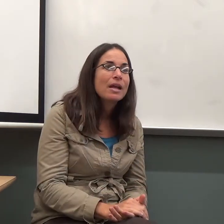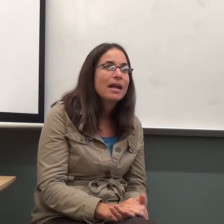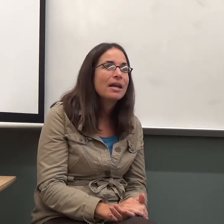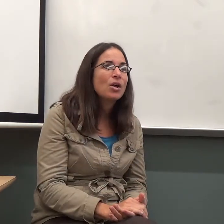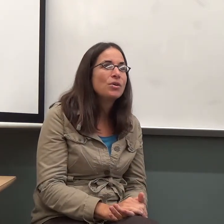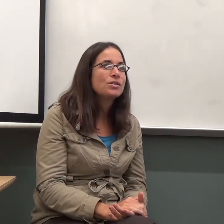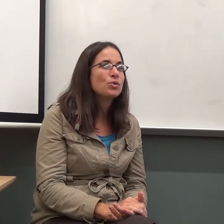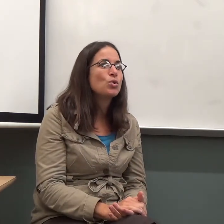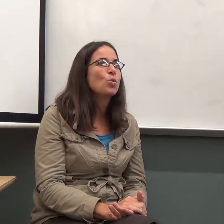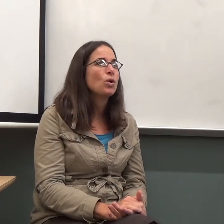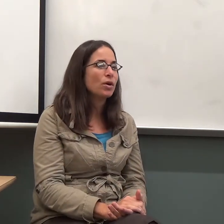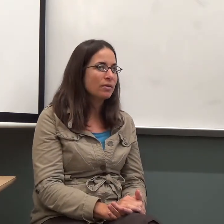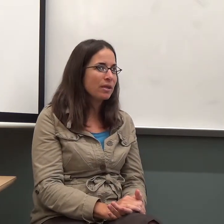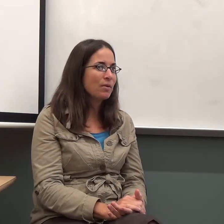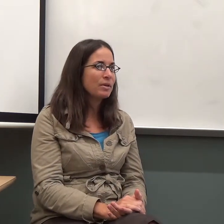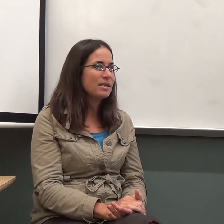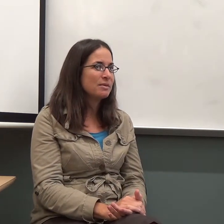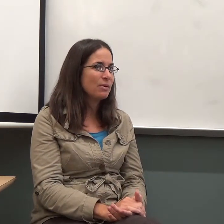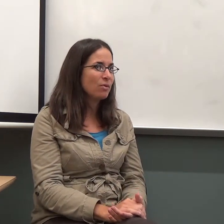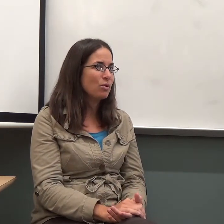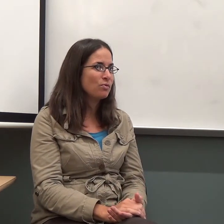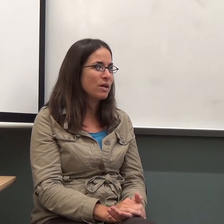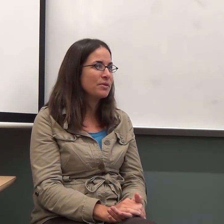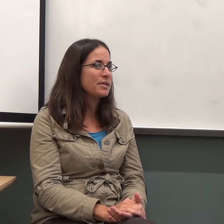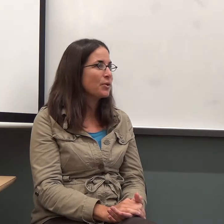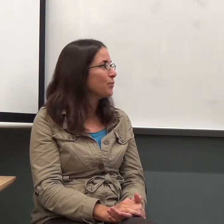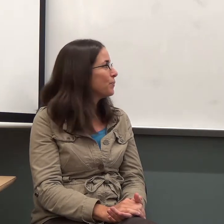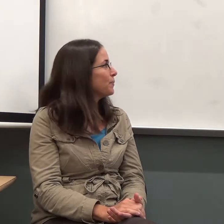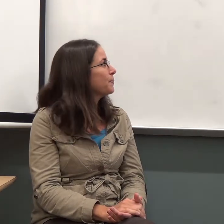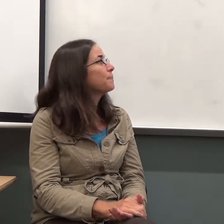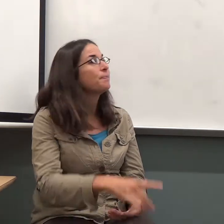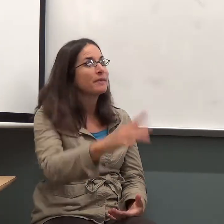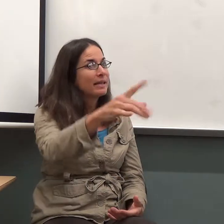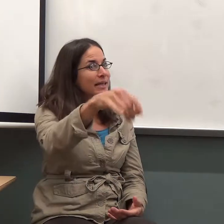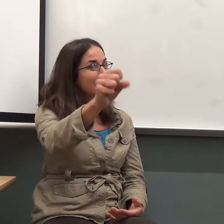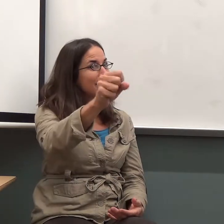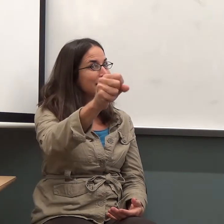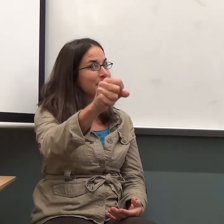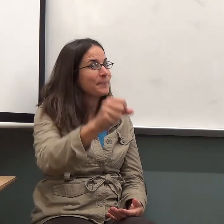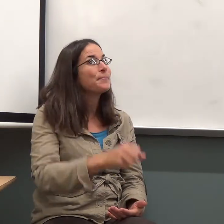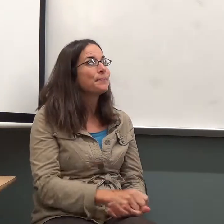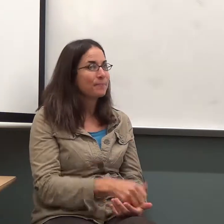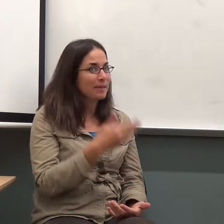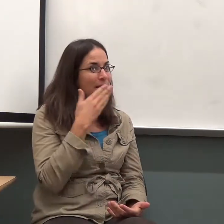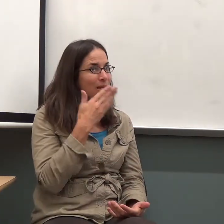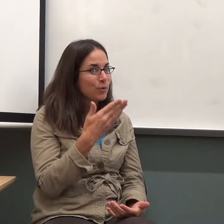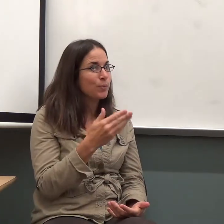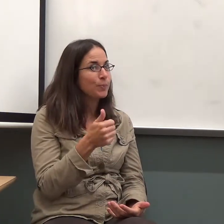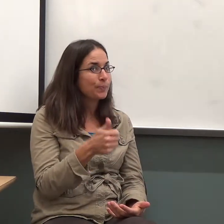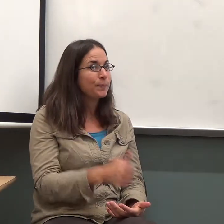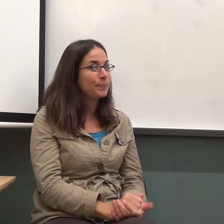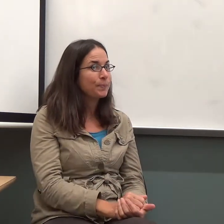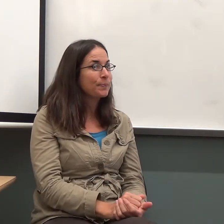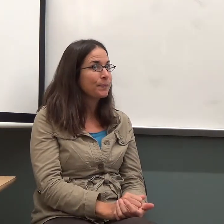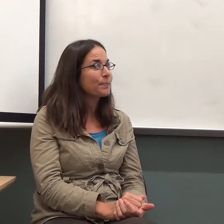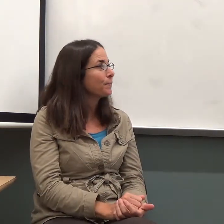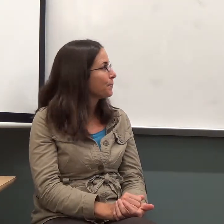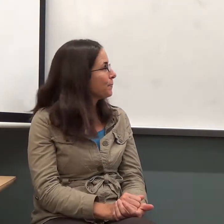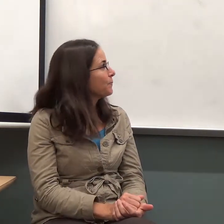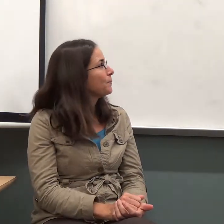And also your, that would need to be removed also. Yes. Yeah. Thank you. Nice job. We're not quite there yet,